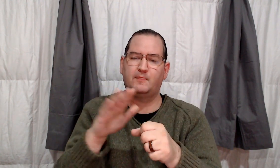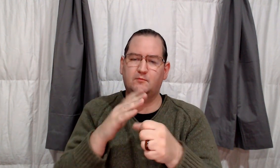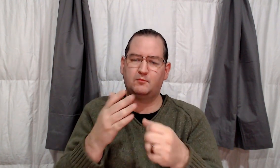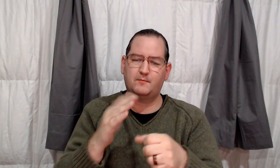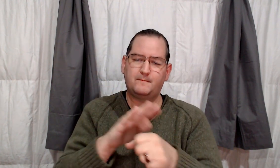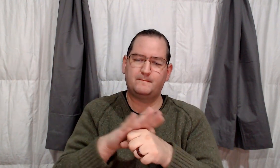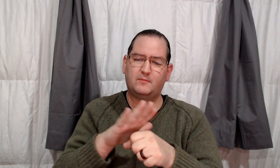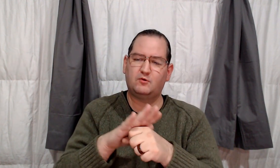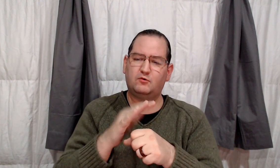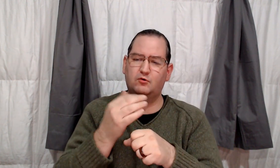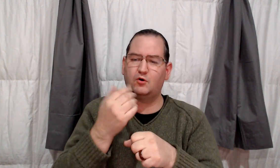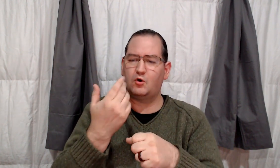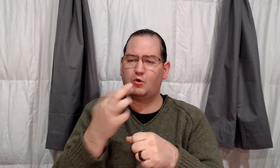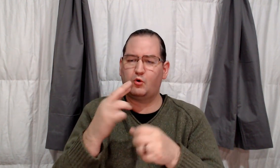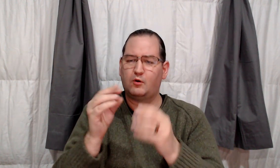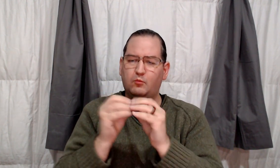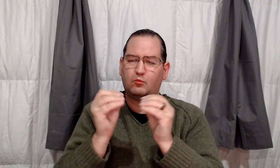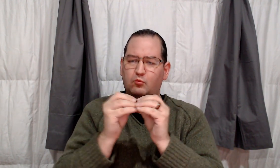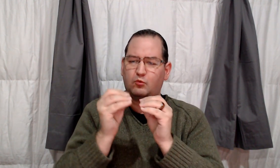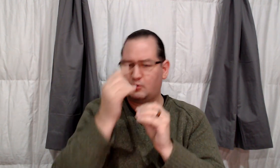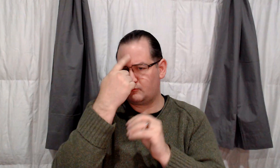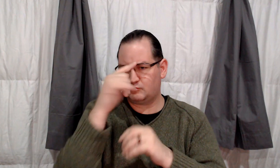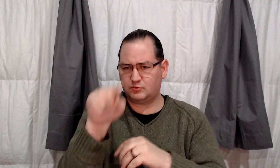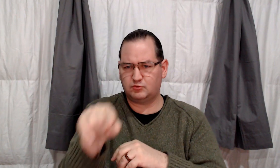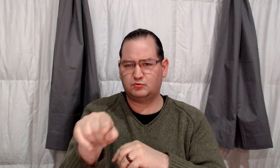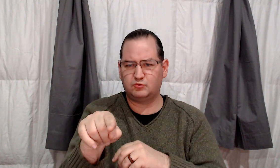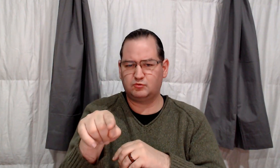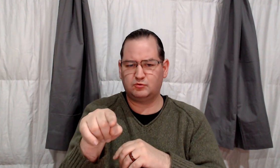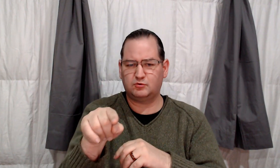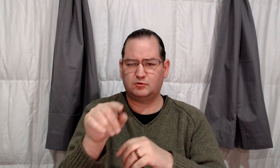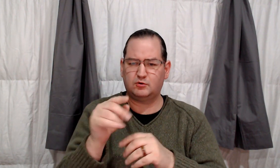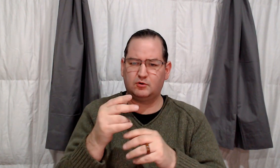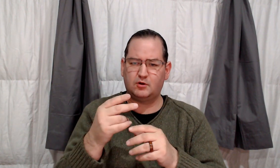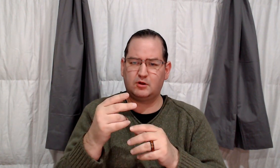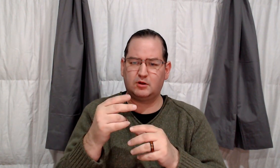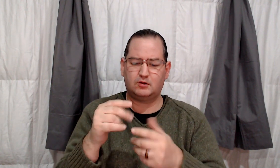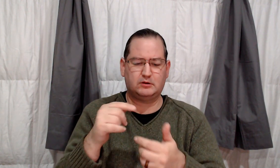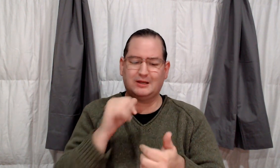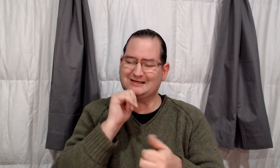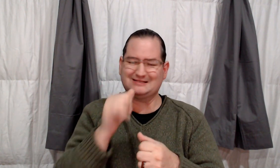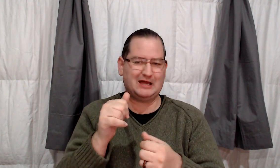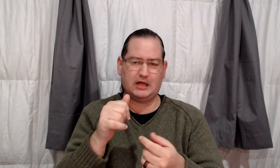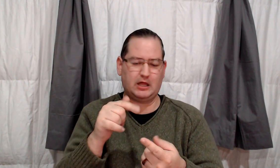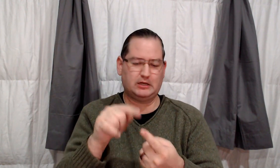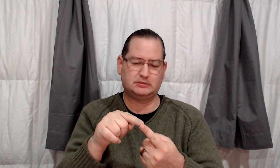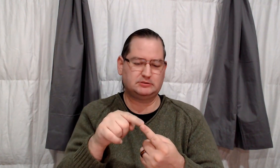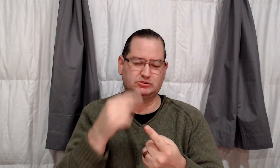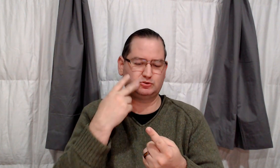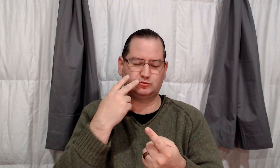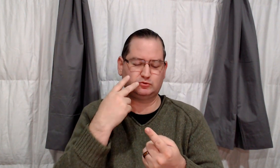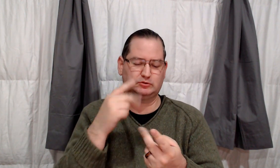with smoking, eating, or any other form of chemical. Something that it can do for you